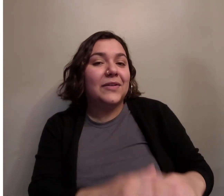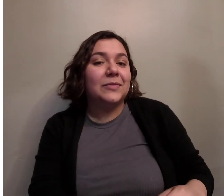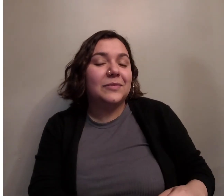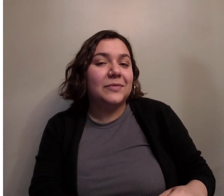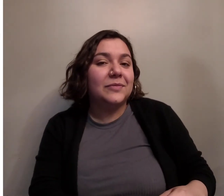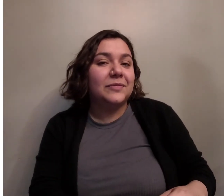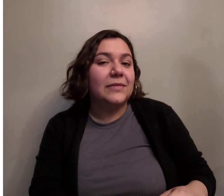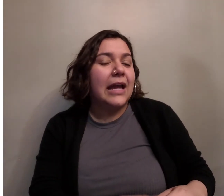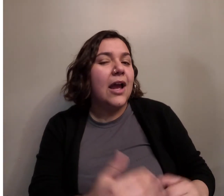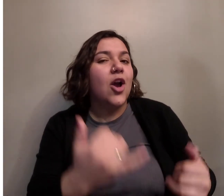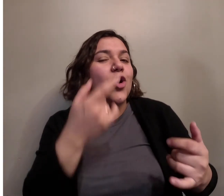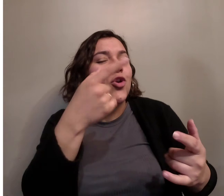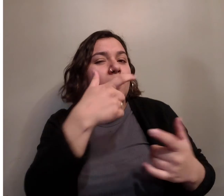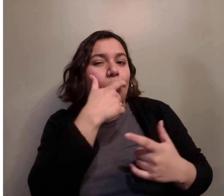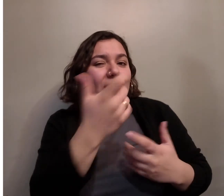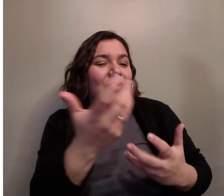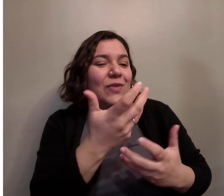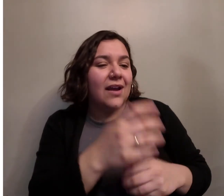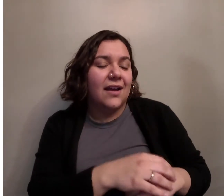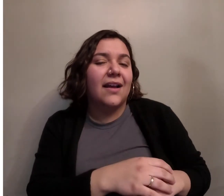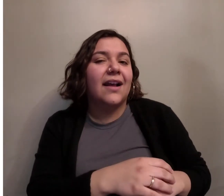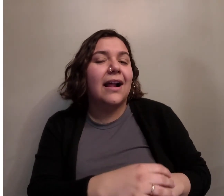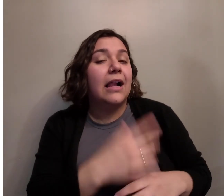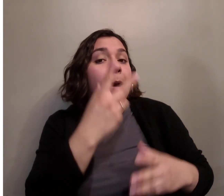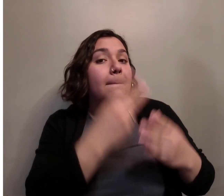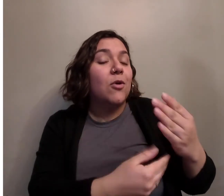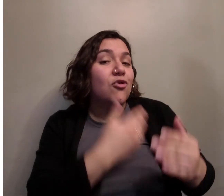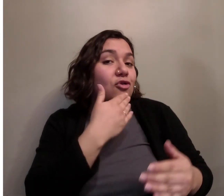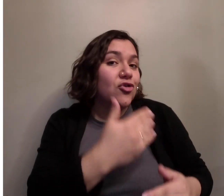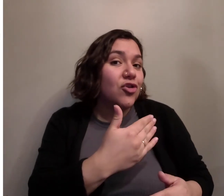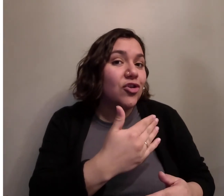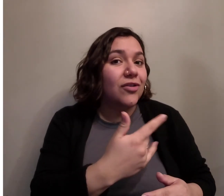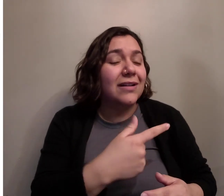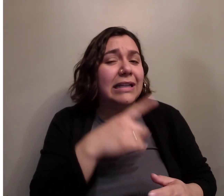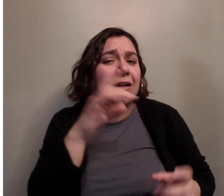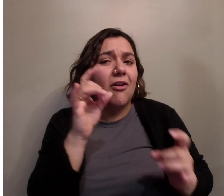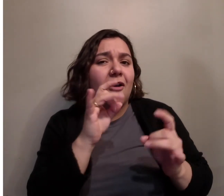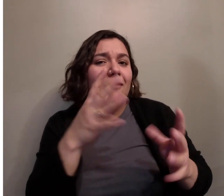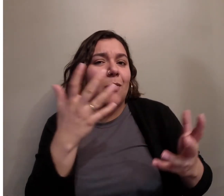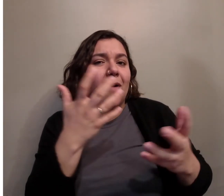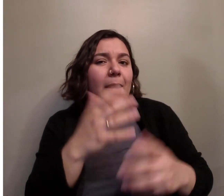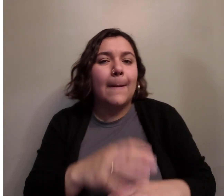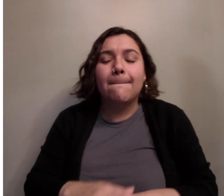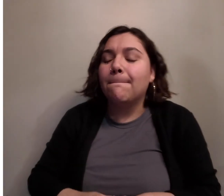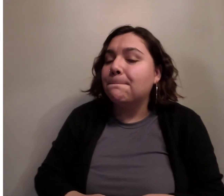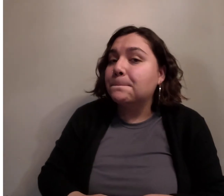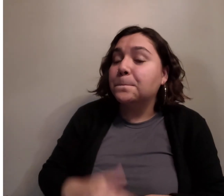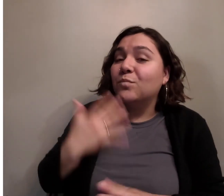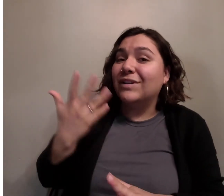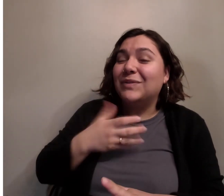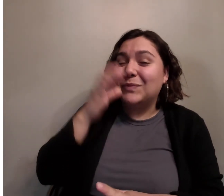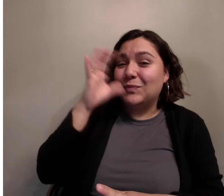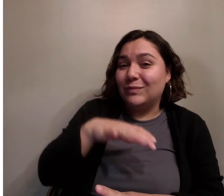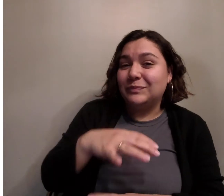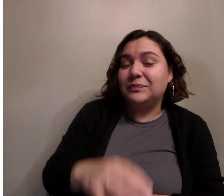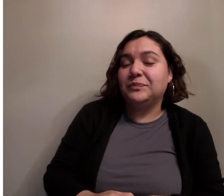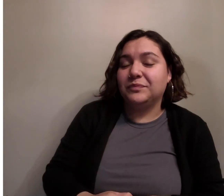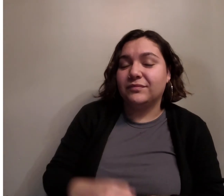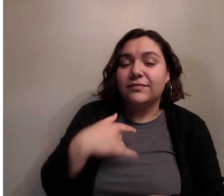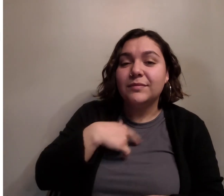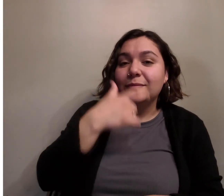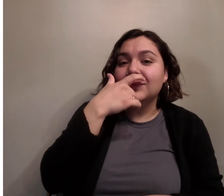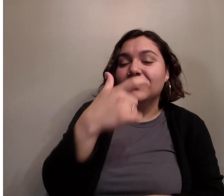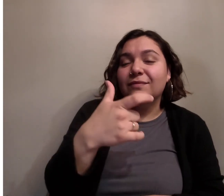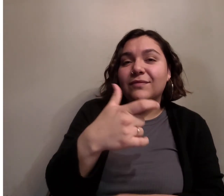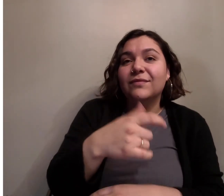now tell me what have you been watching that is both good and despicable? Well, here's what's